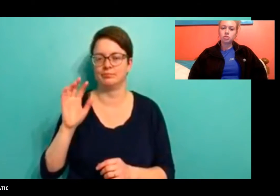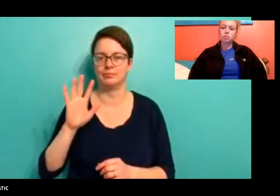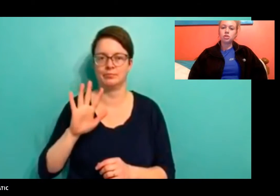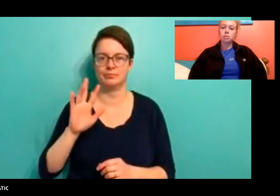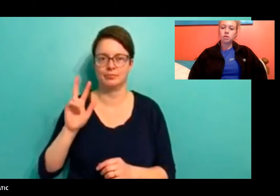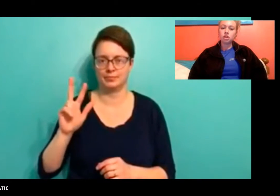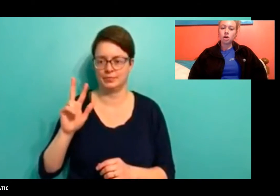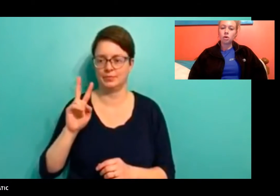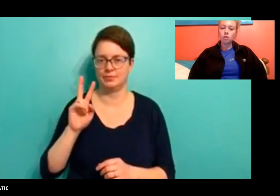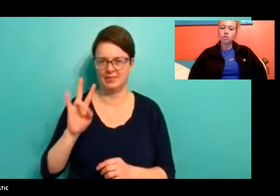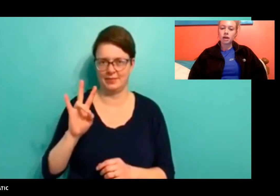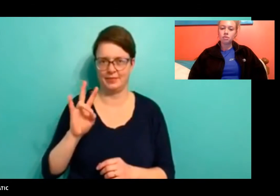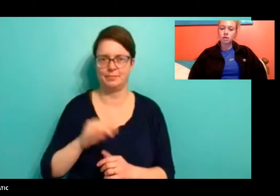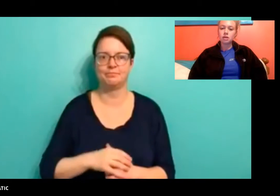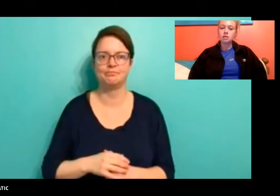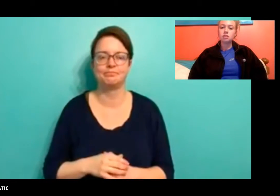and the prescription number is